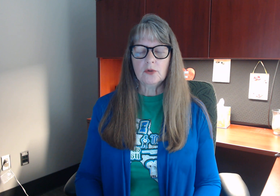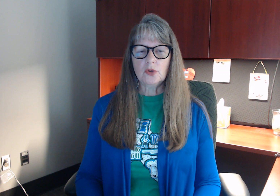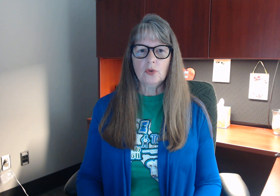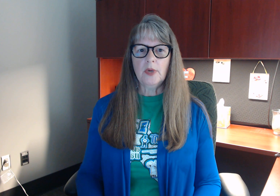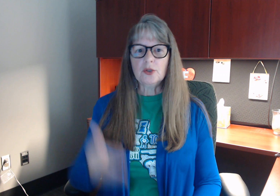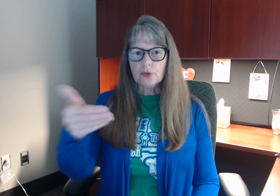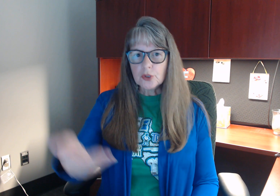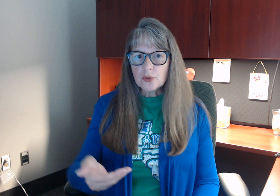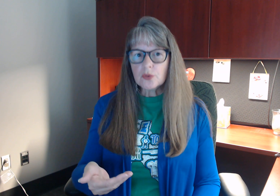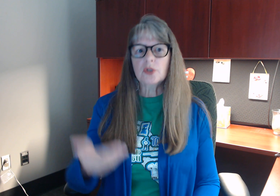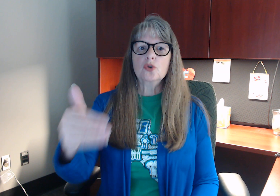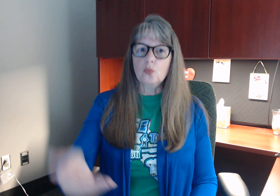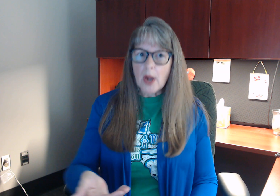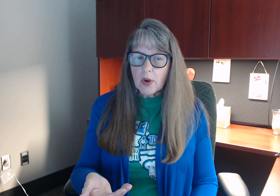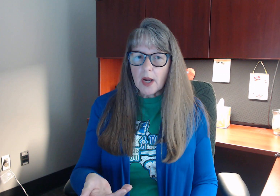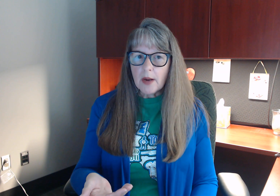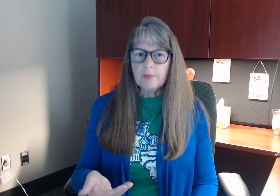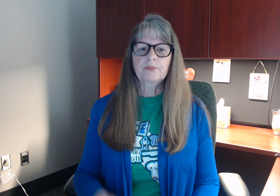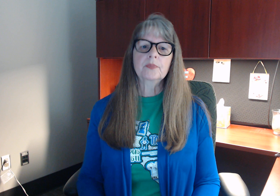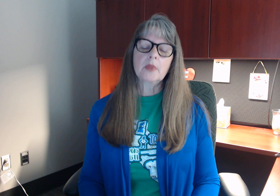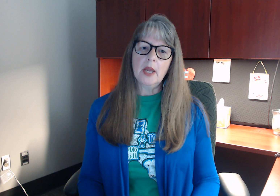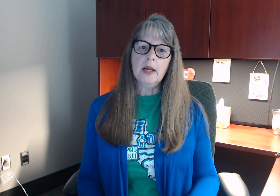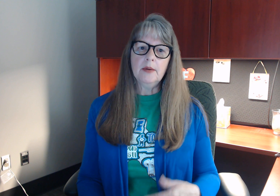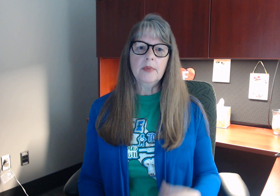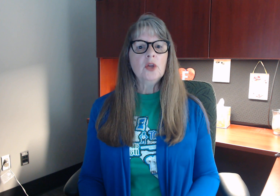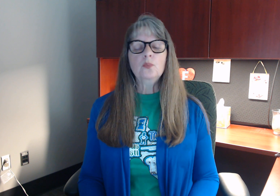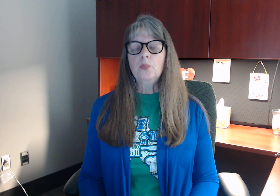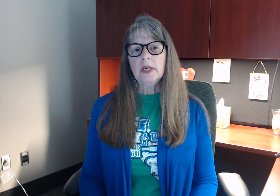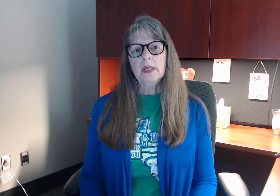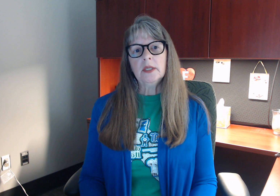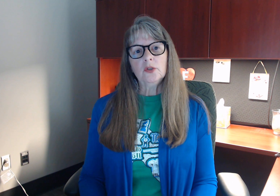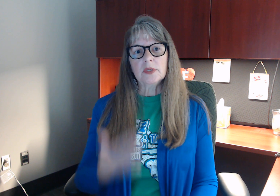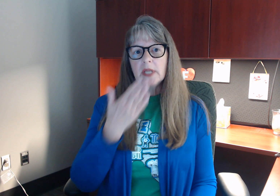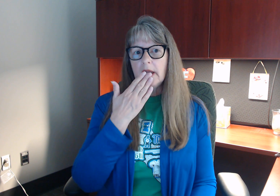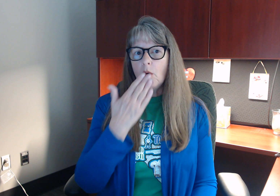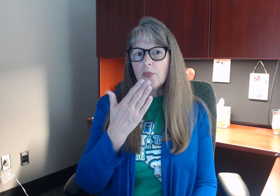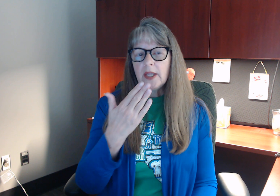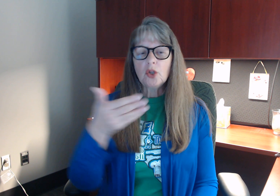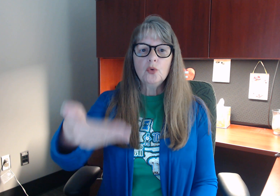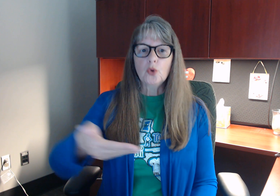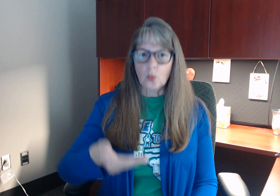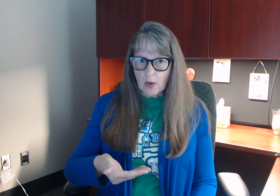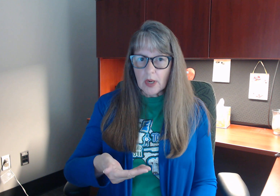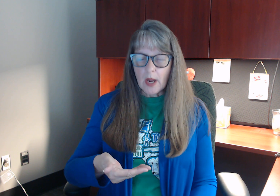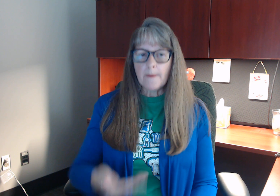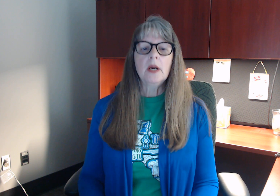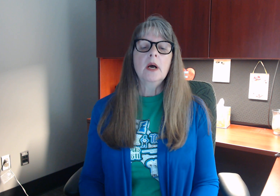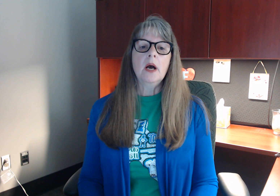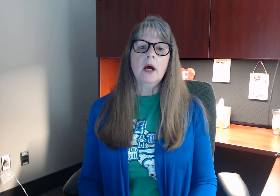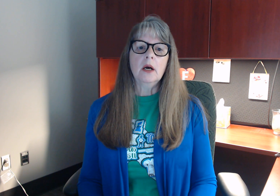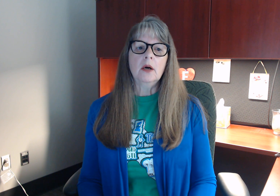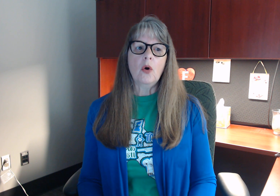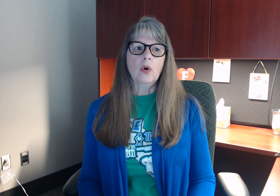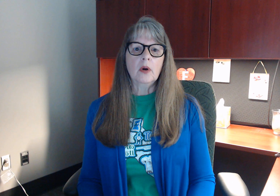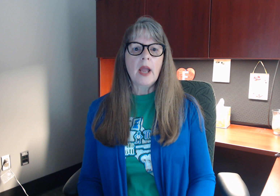to introduce, to welcome. When you say, oh, thank you, you're welcome, or hey,